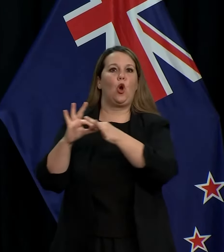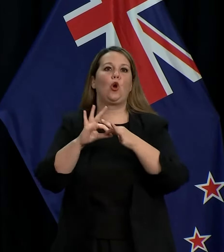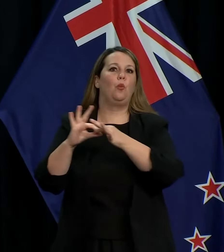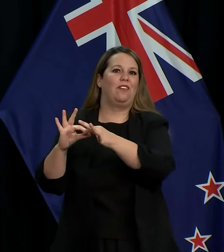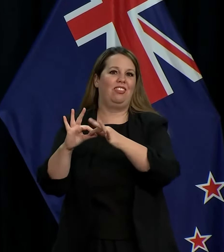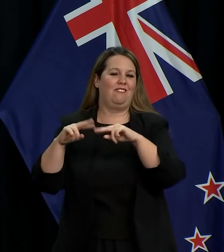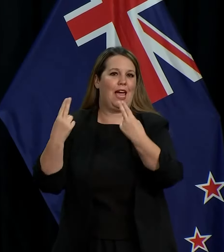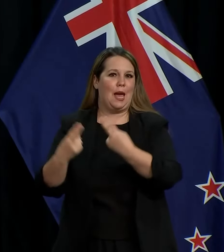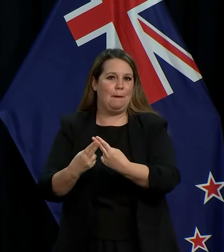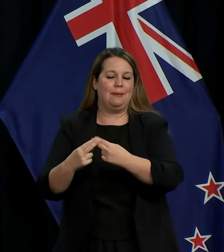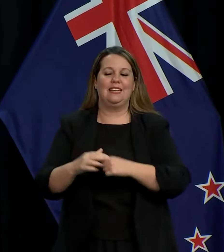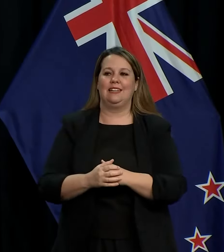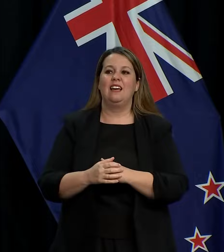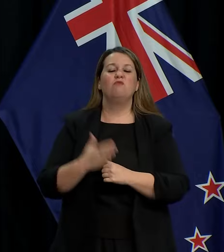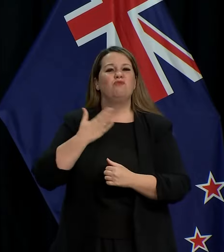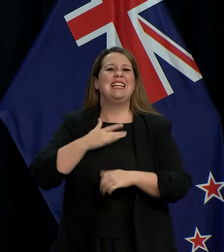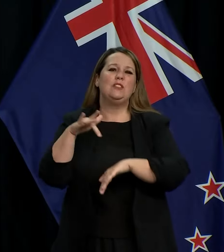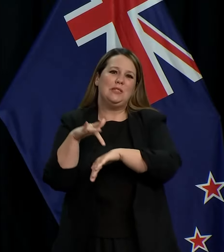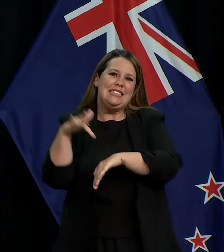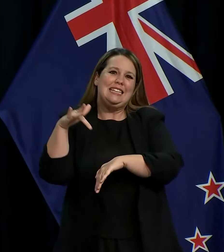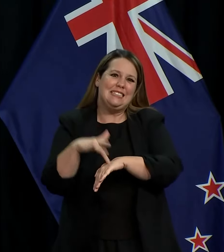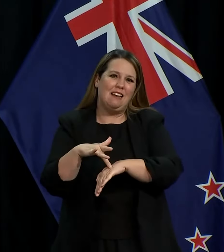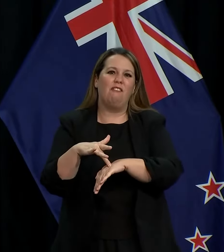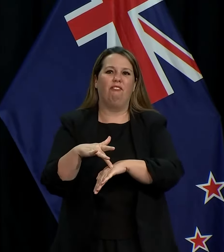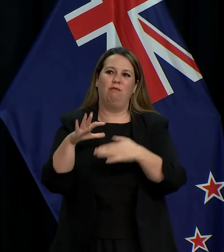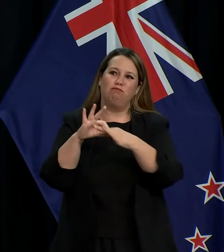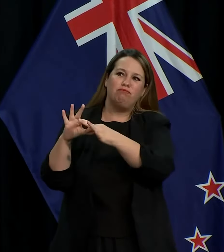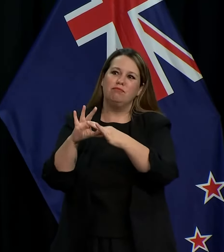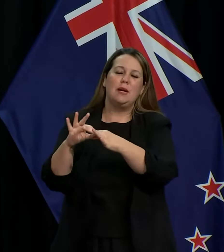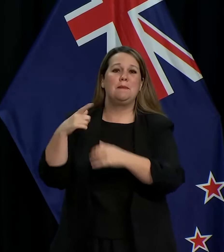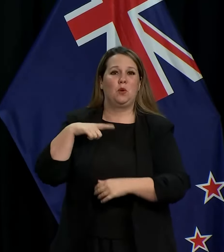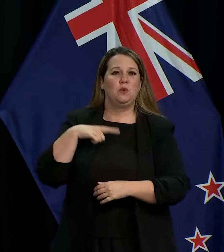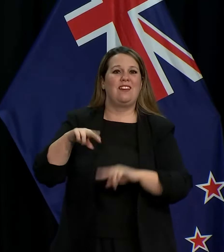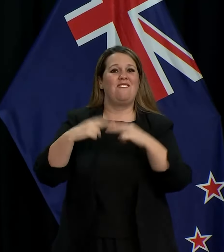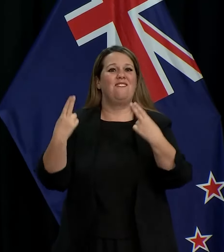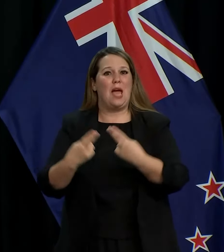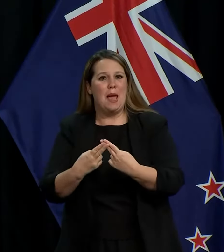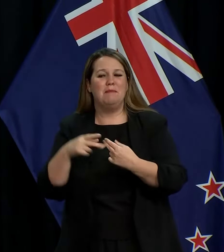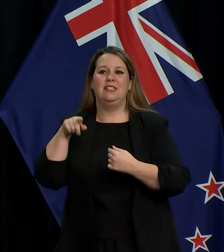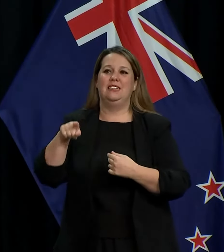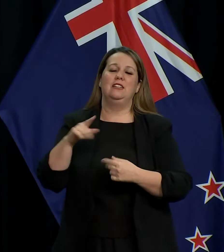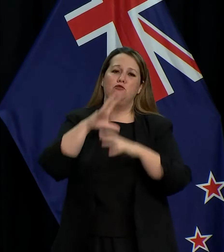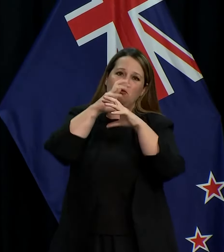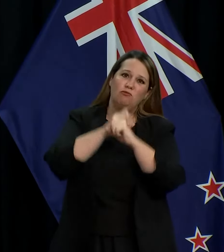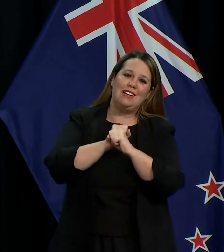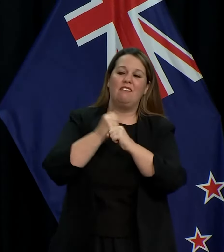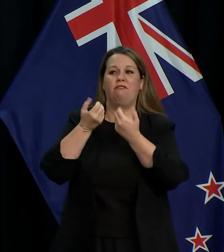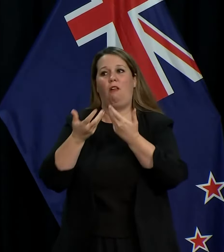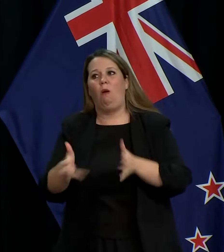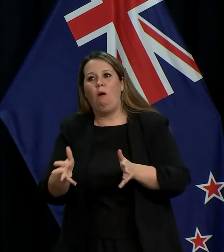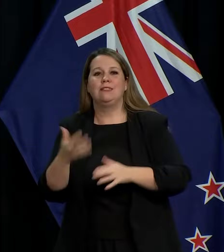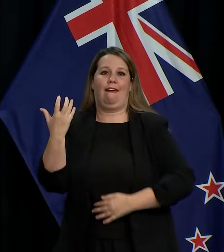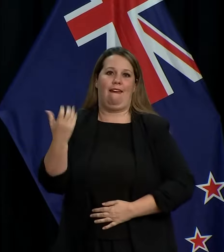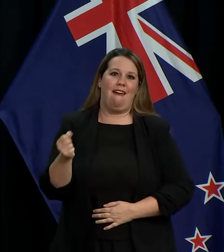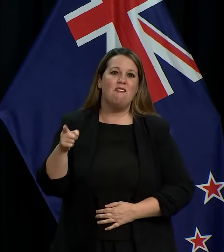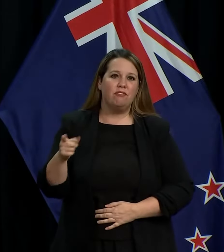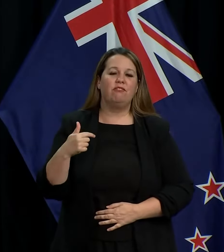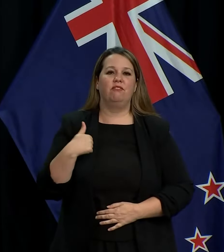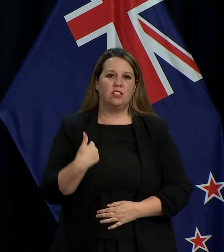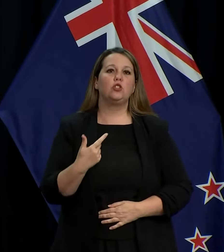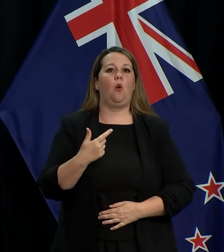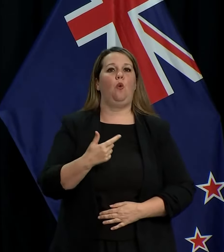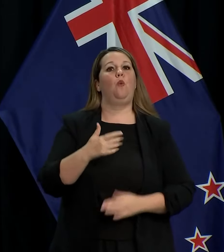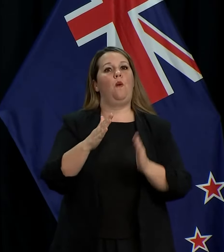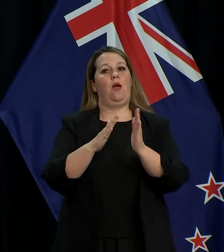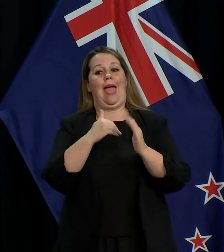sensitively. Obviously they're suffering grief and loss at the same time as Kāinga Order are trying to support them for what will be a disruption in their